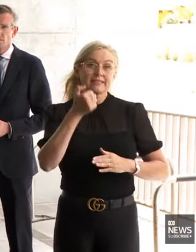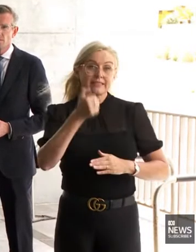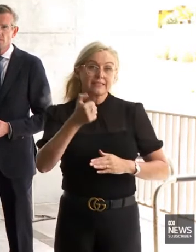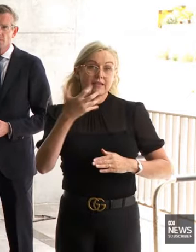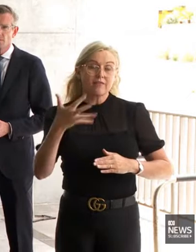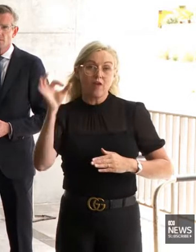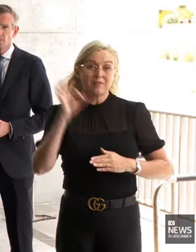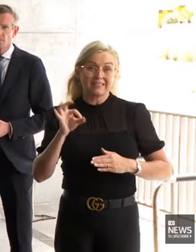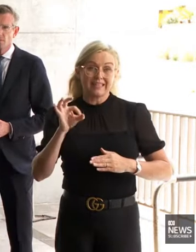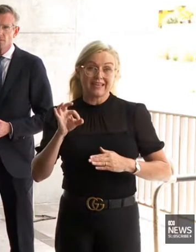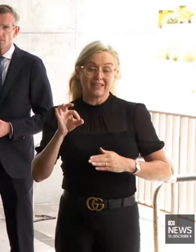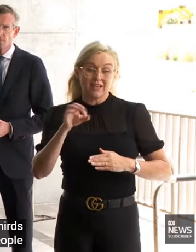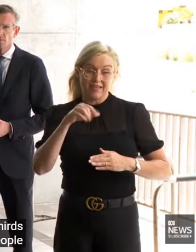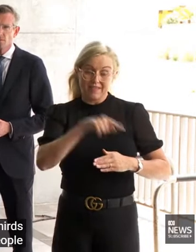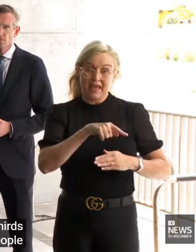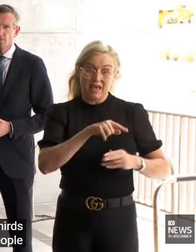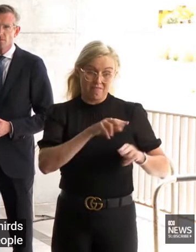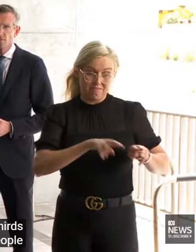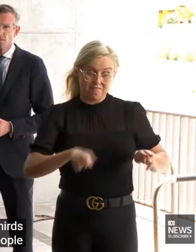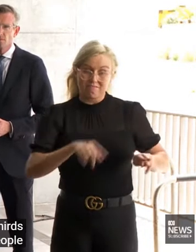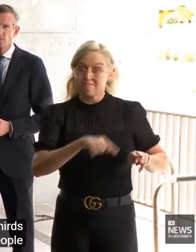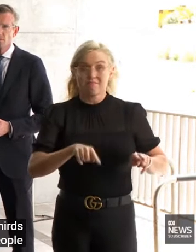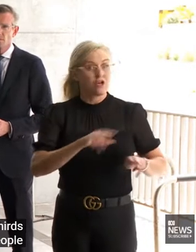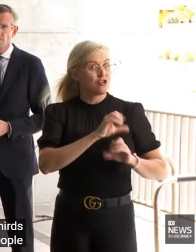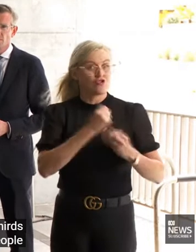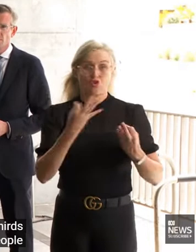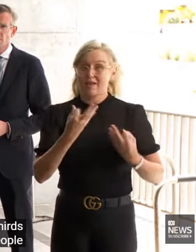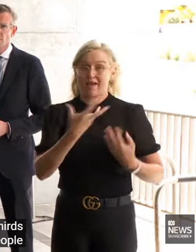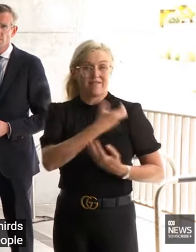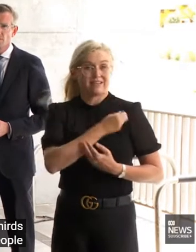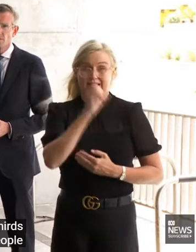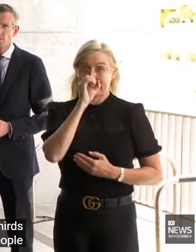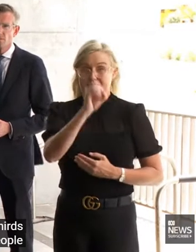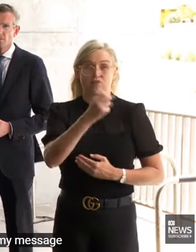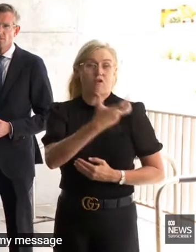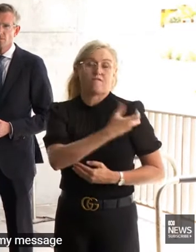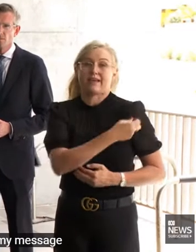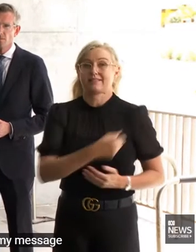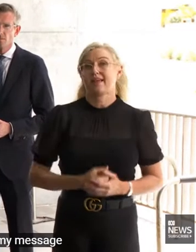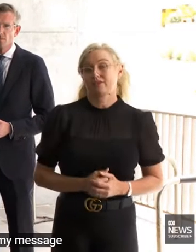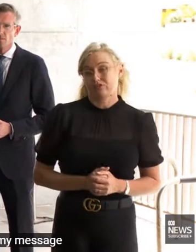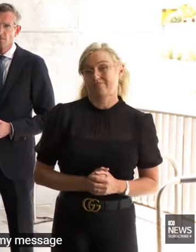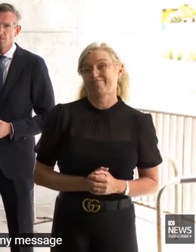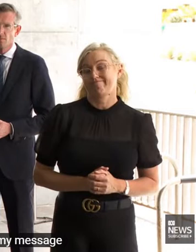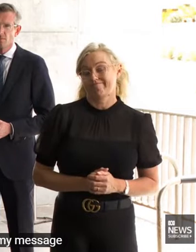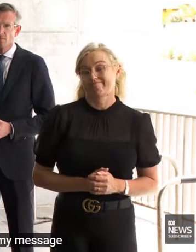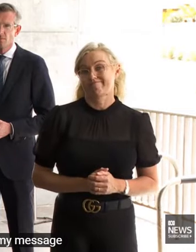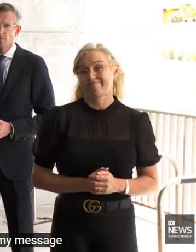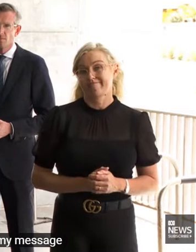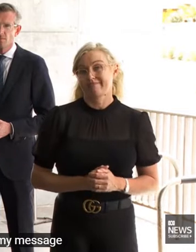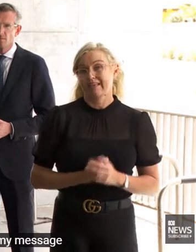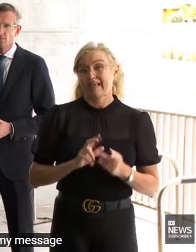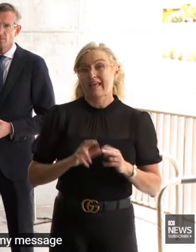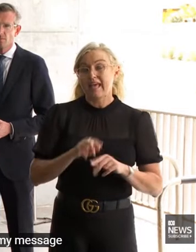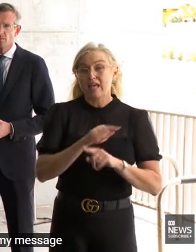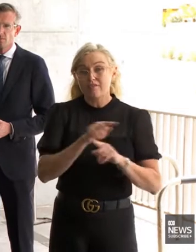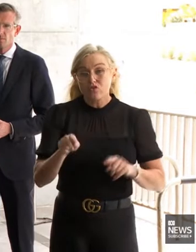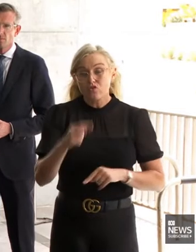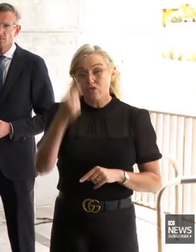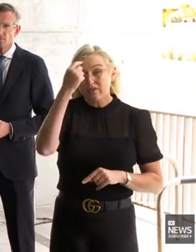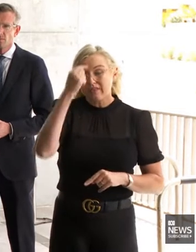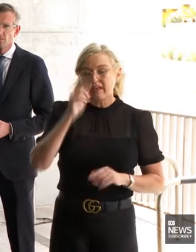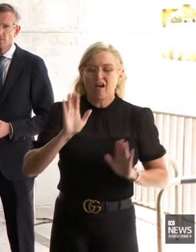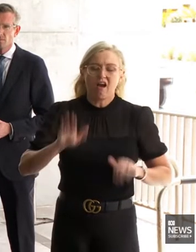are unvaccinated people. Unvaccinated people. My message to those out there who think this is still some sort